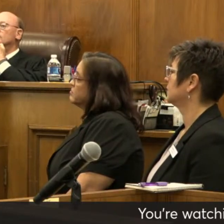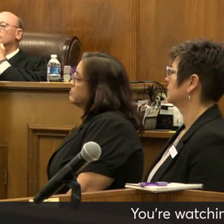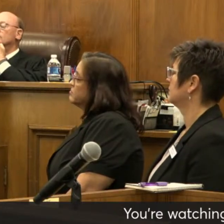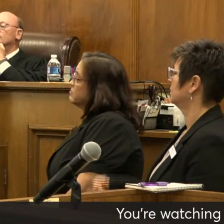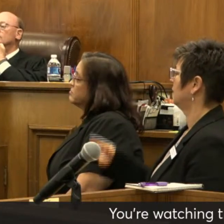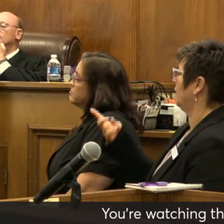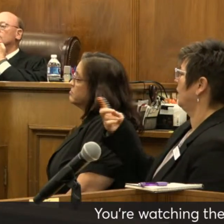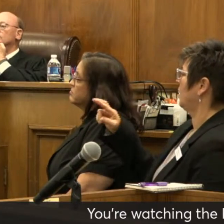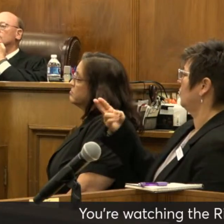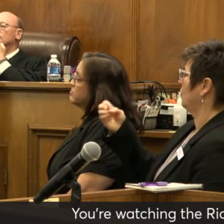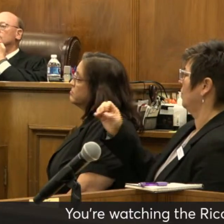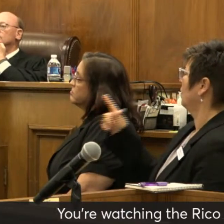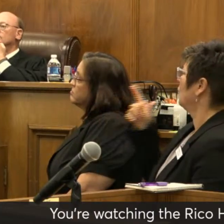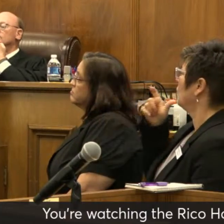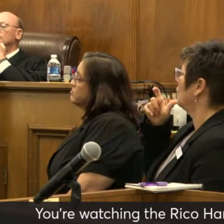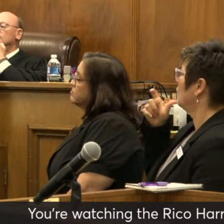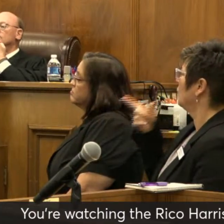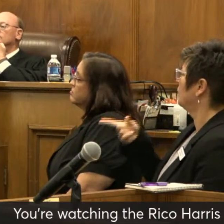he?